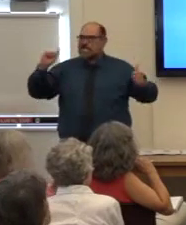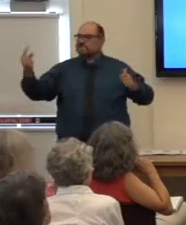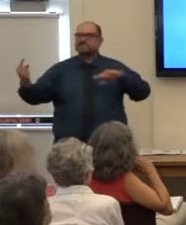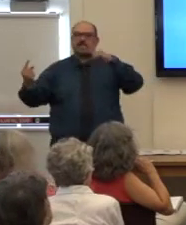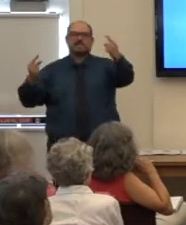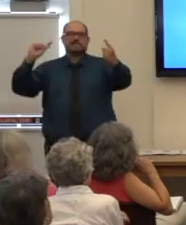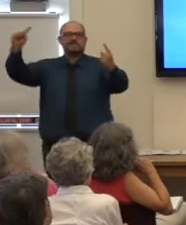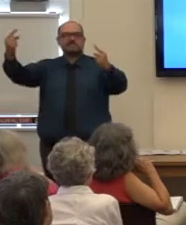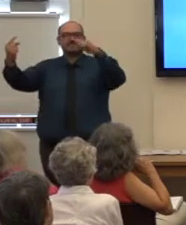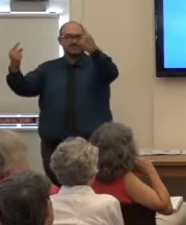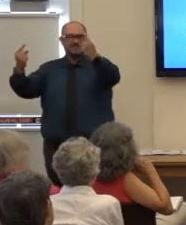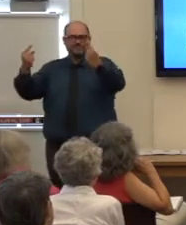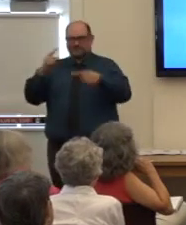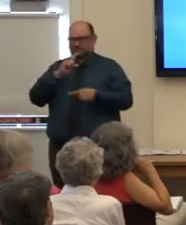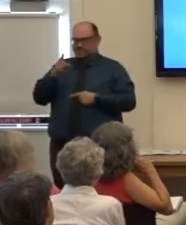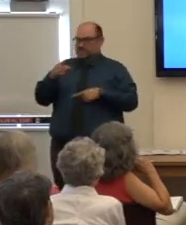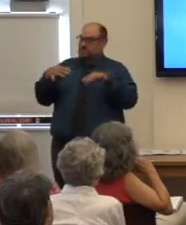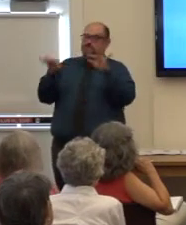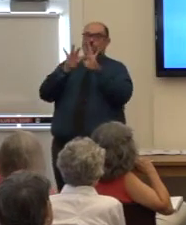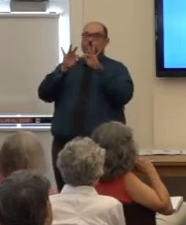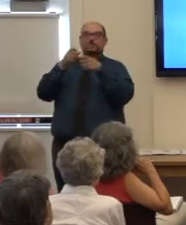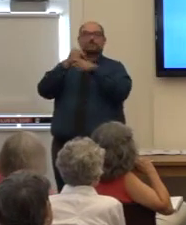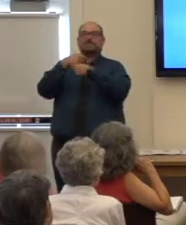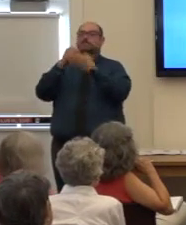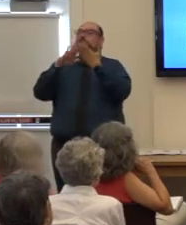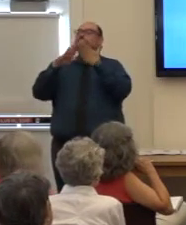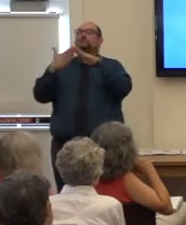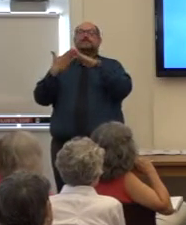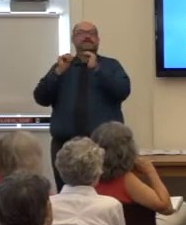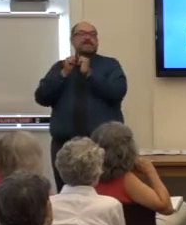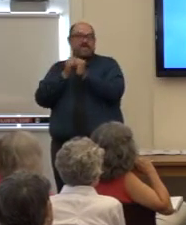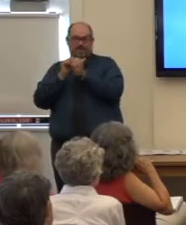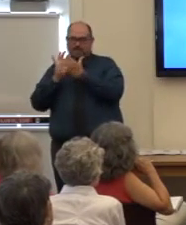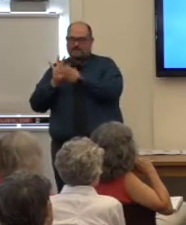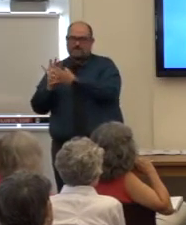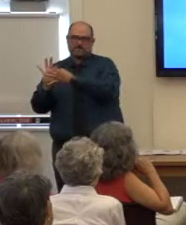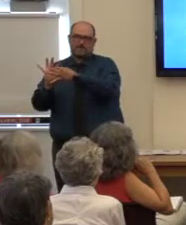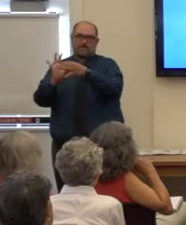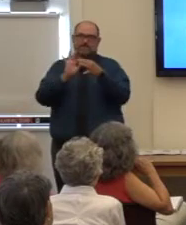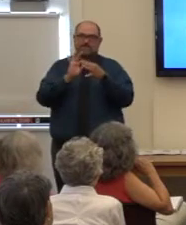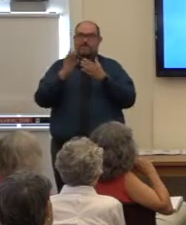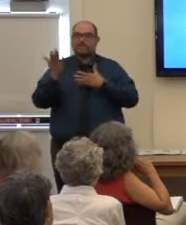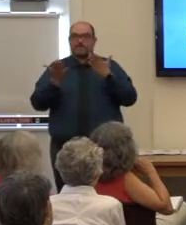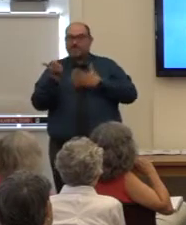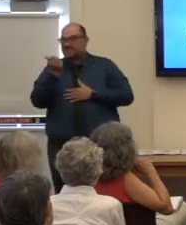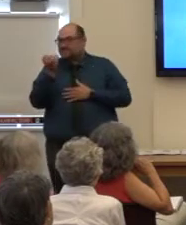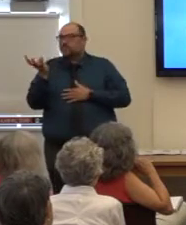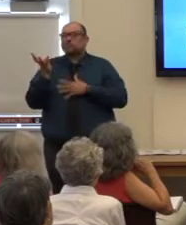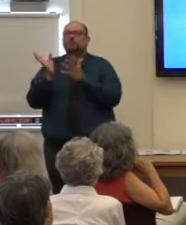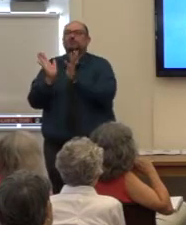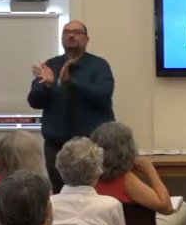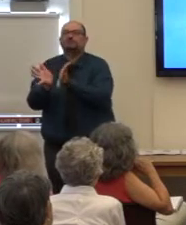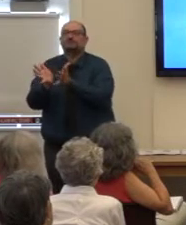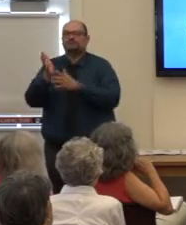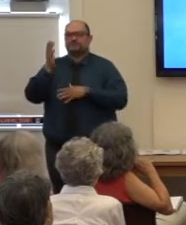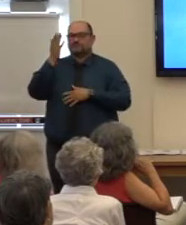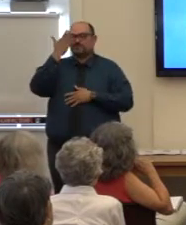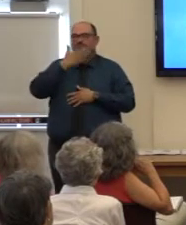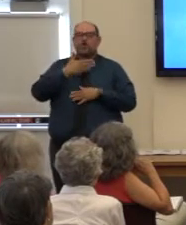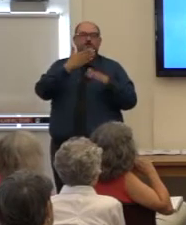of a few dozen or a few score on the porch of the general store, in the town meeting hall, in